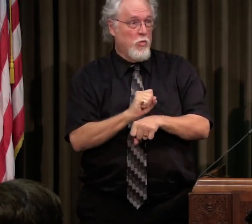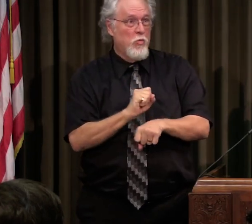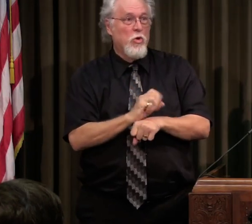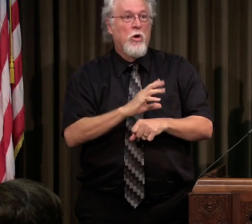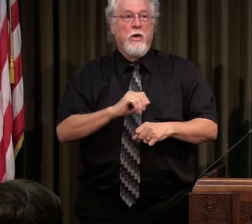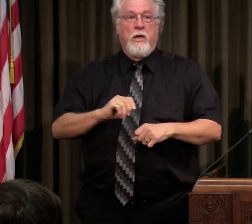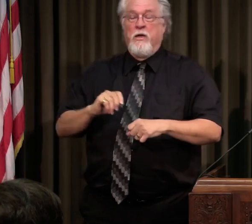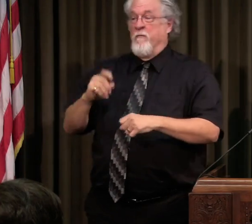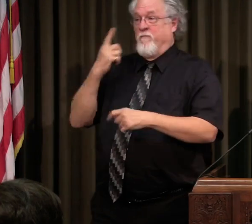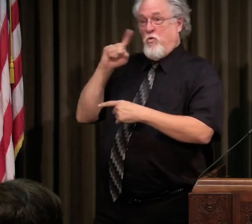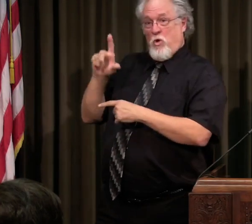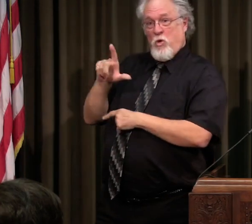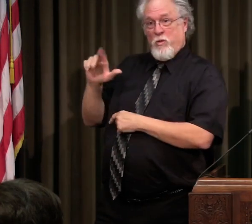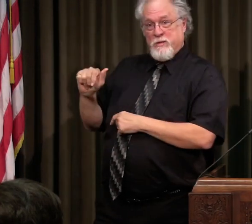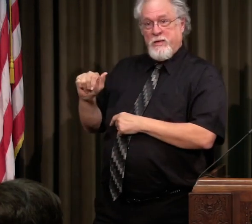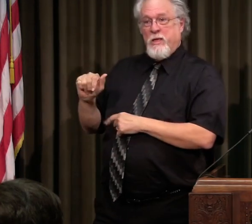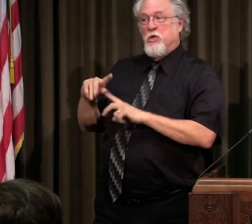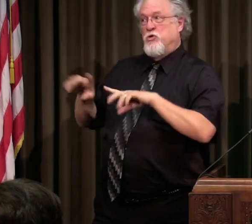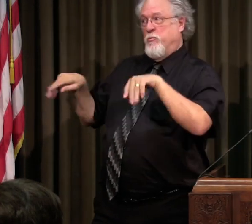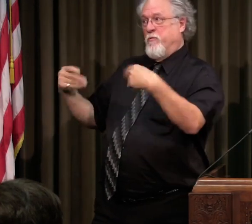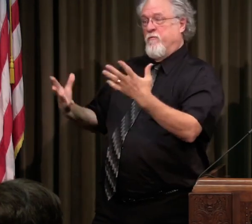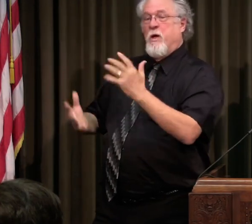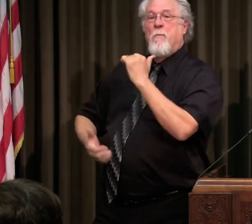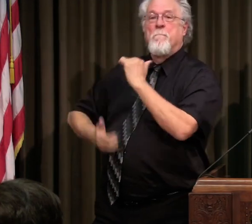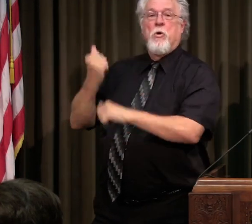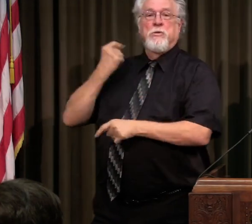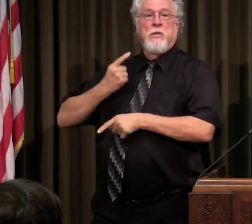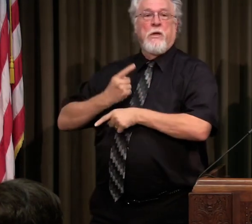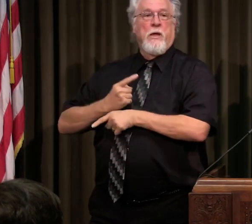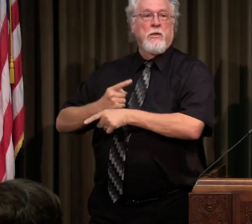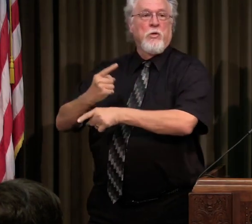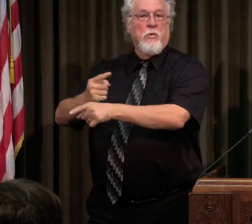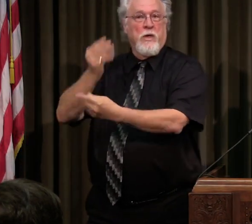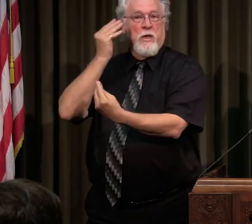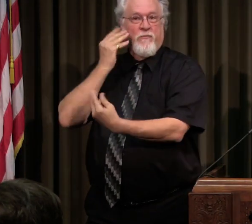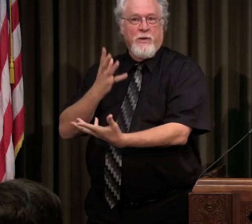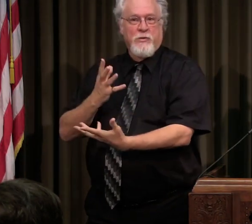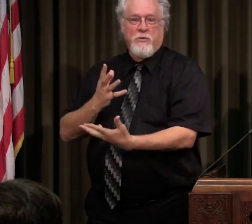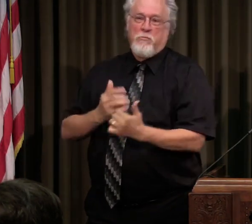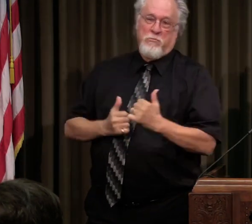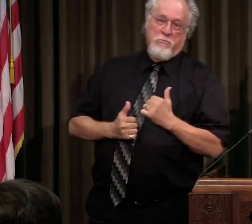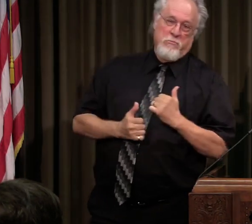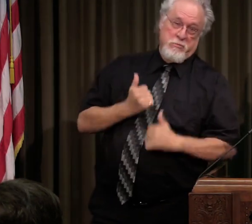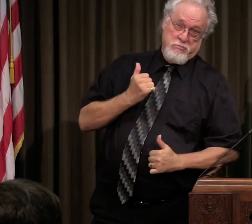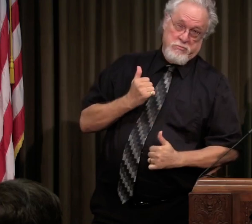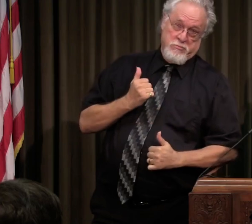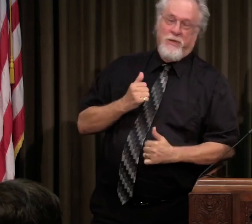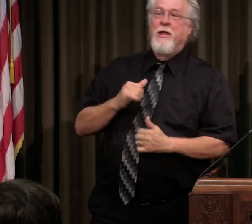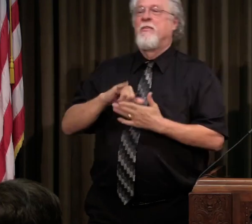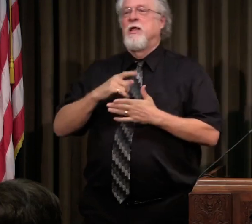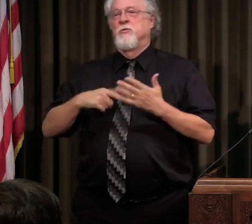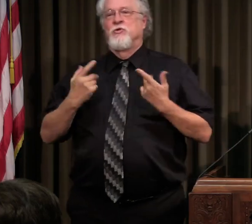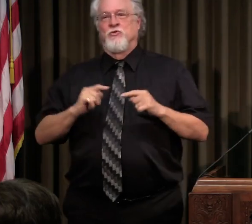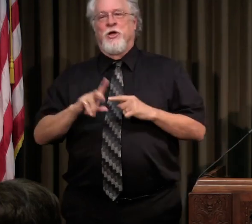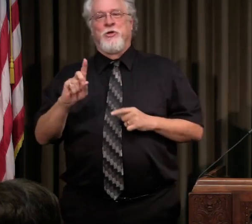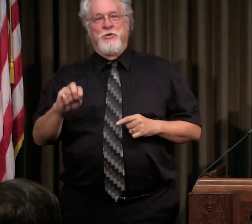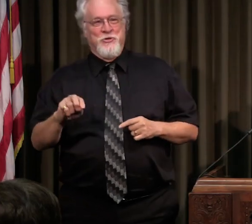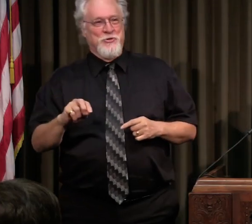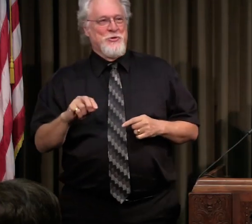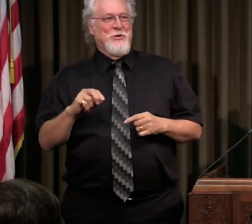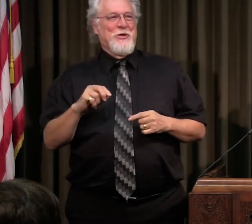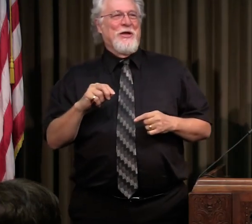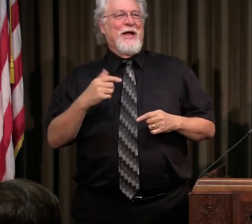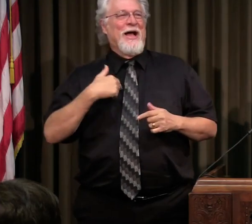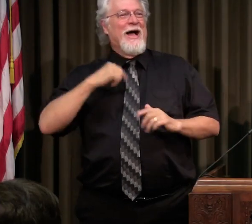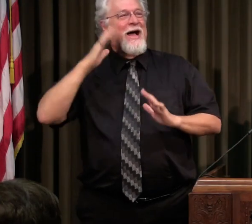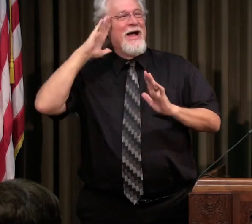Louisiana to provide the most accurate information, or at least for the most part. That's what you try to do. And I